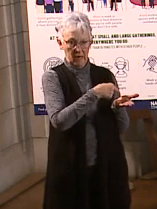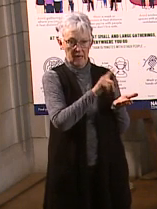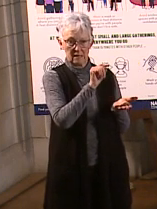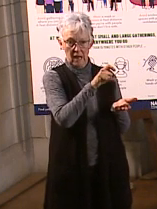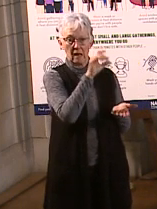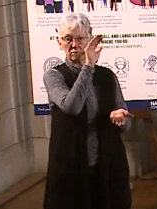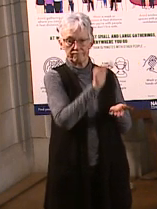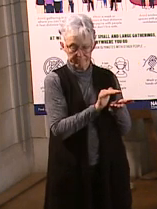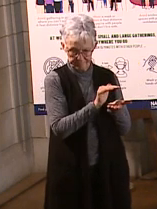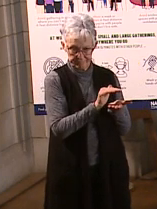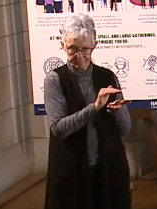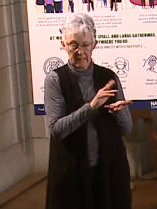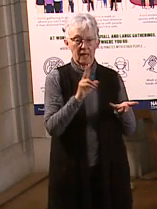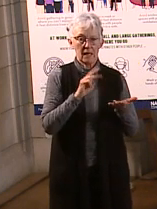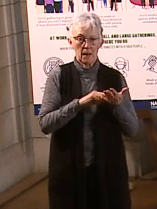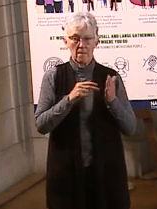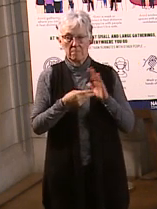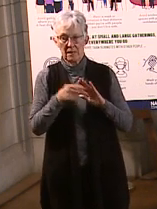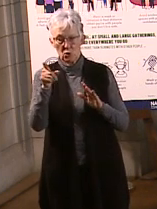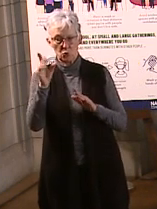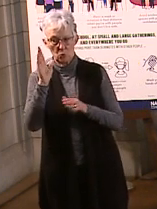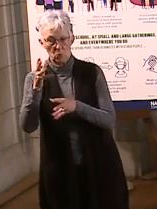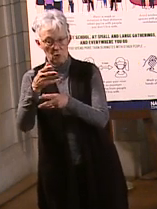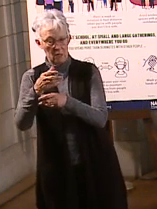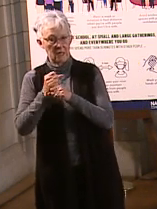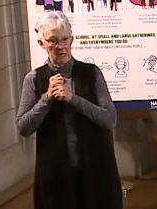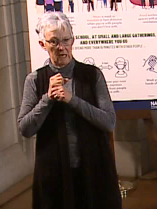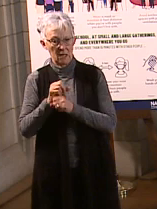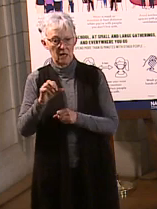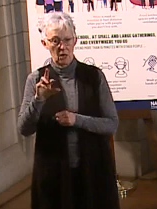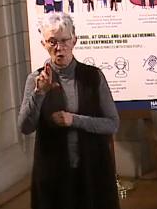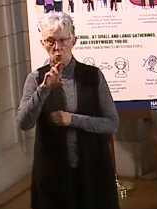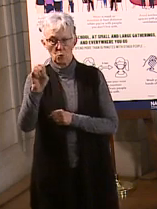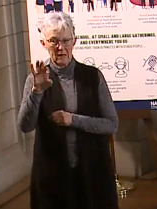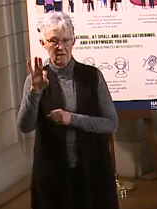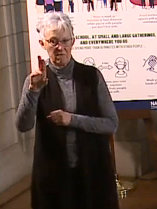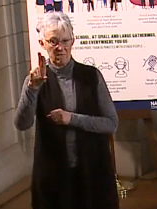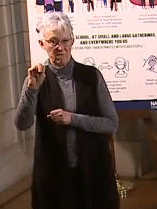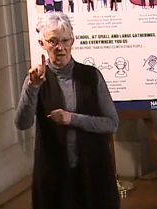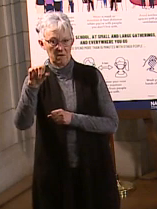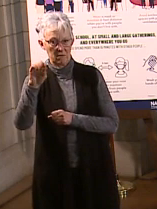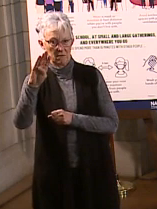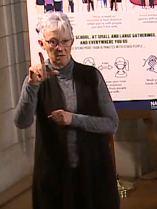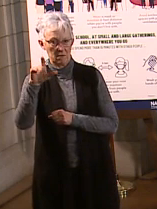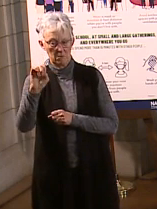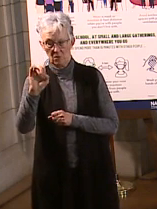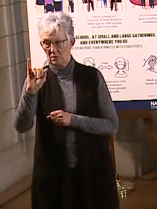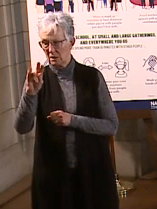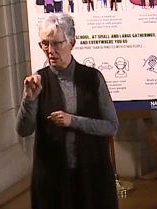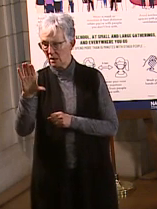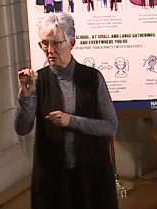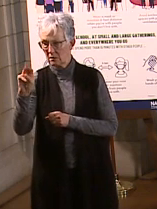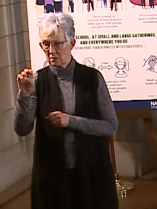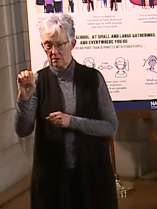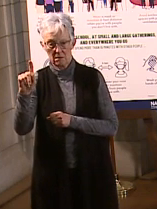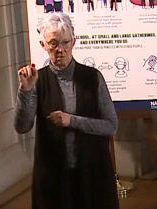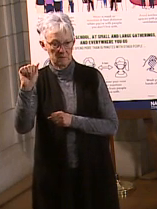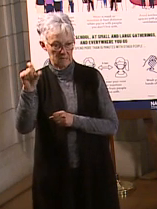will receive a refundable income tax credit based upon the property taxes that you pay to